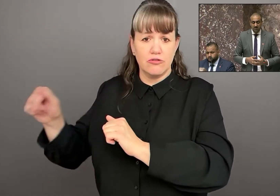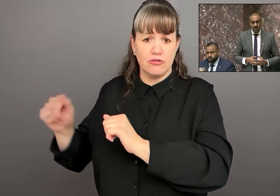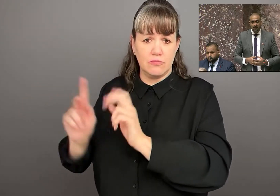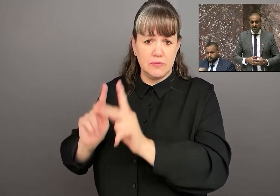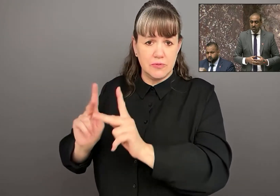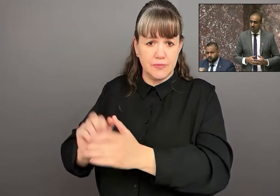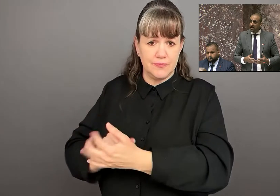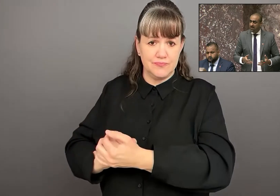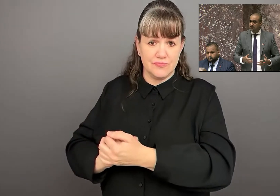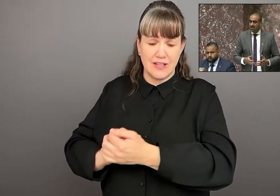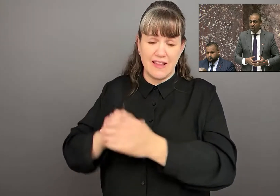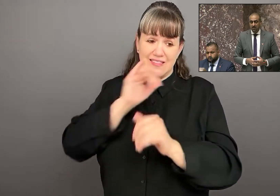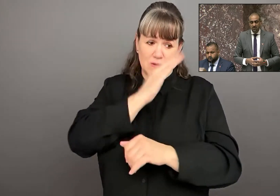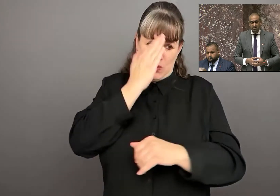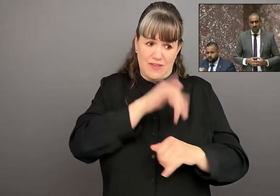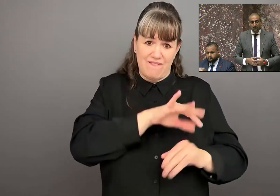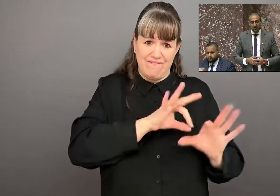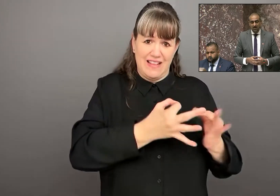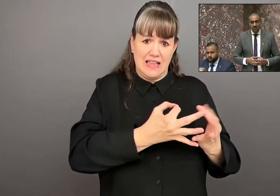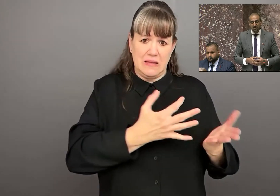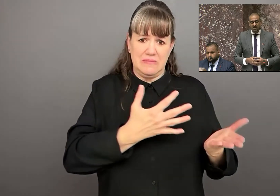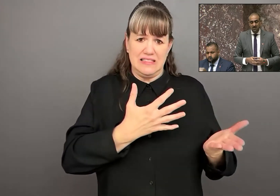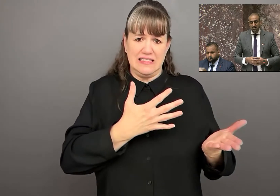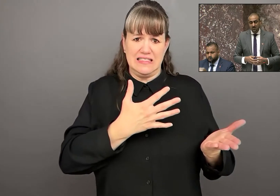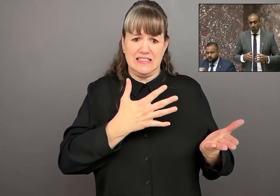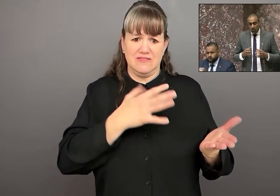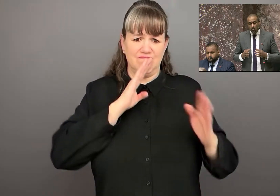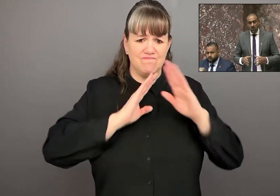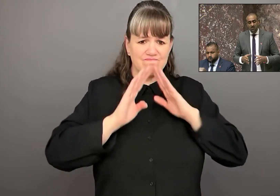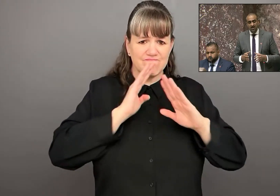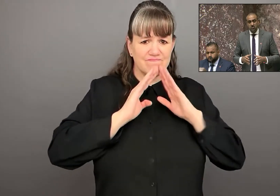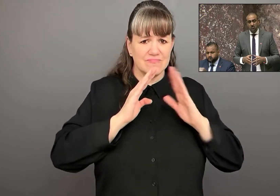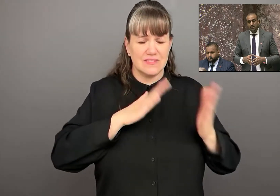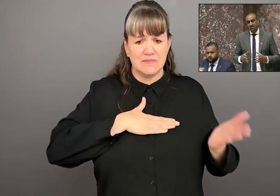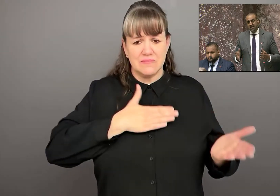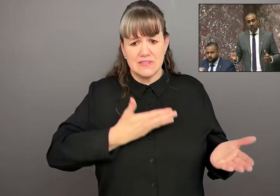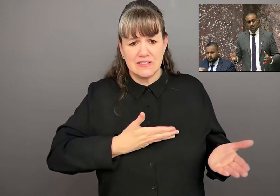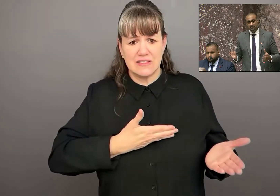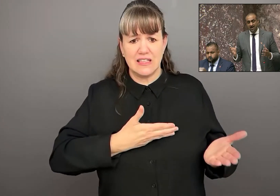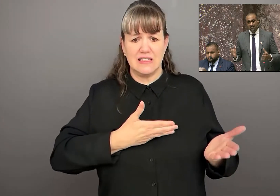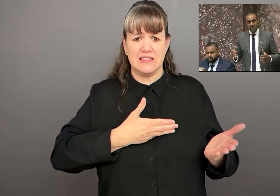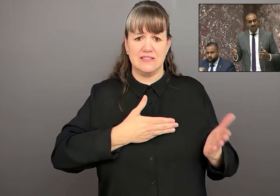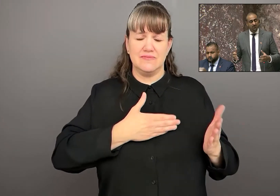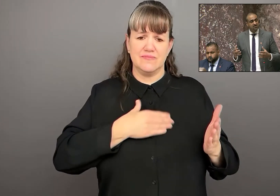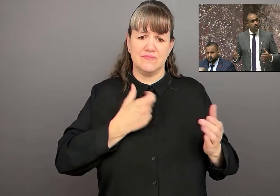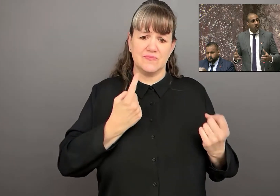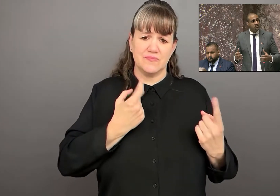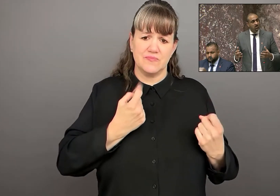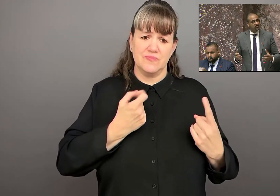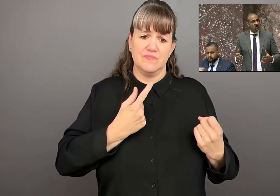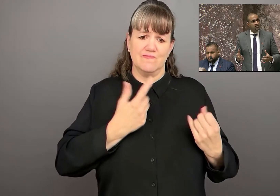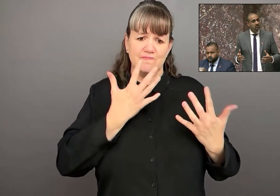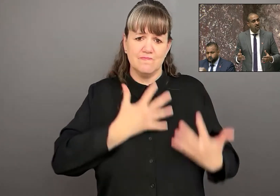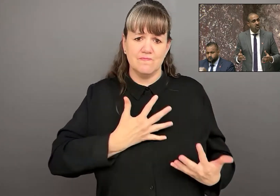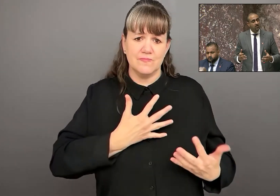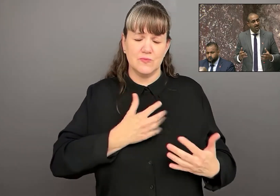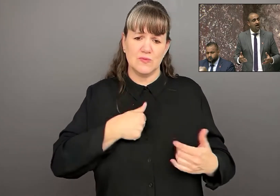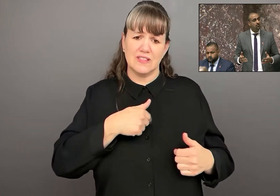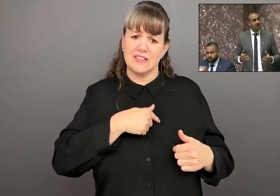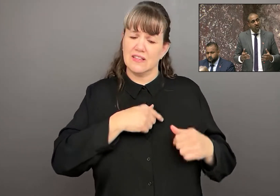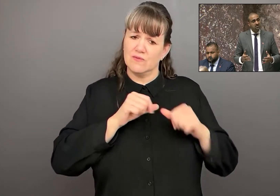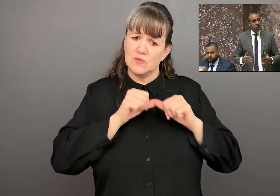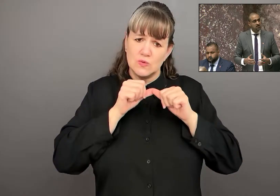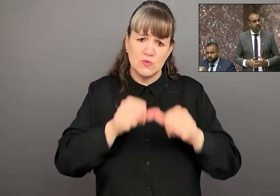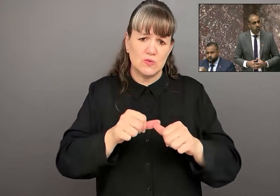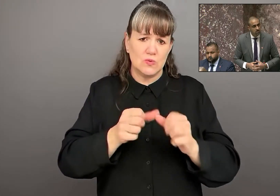never imagine the pain that they feel. But that being said, we want to make sure we continue to expand this type of supports in all of our communities so we can